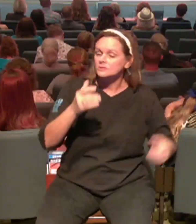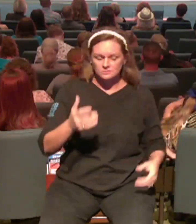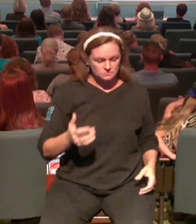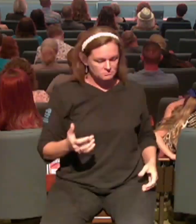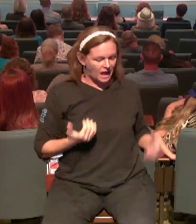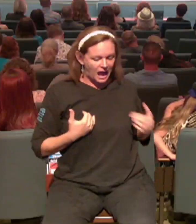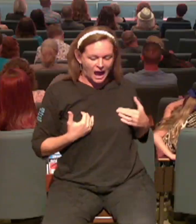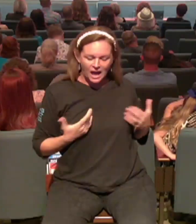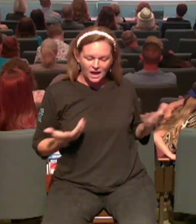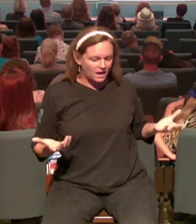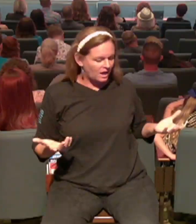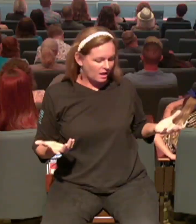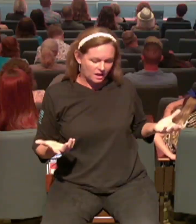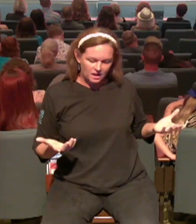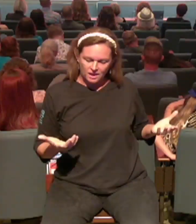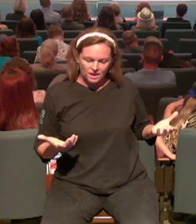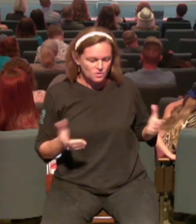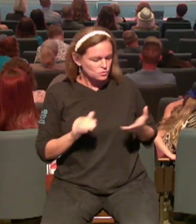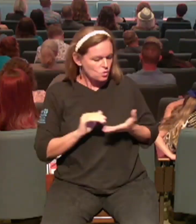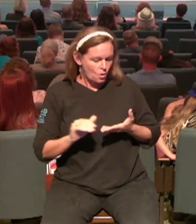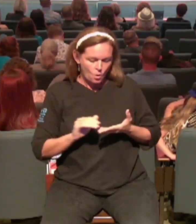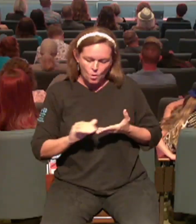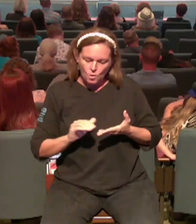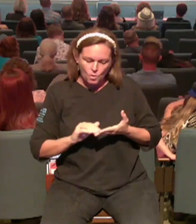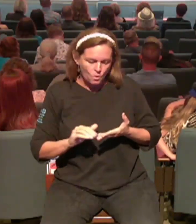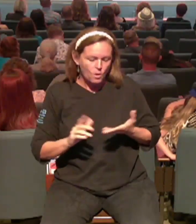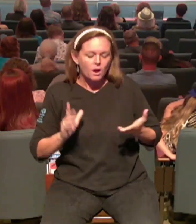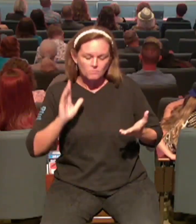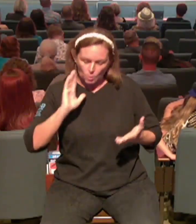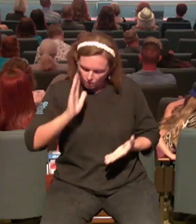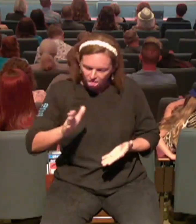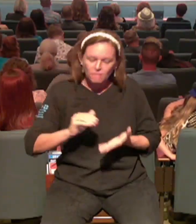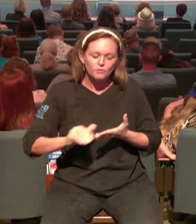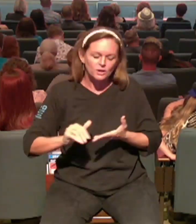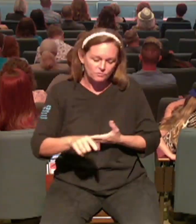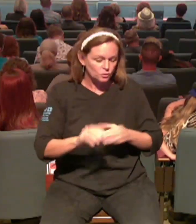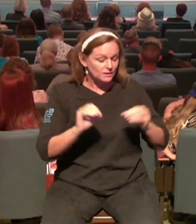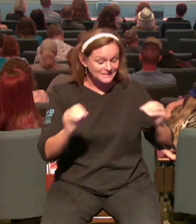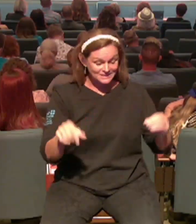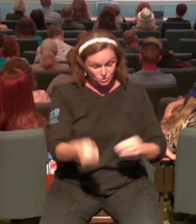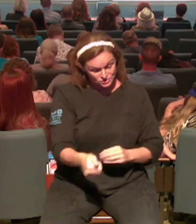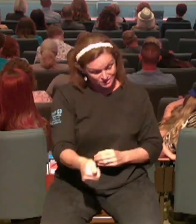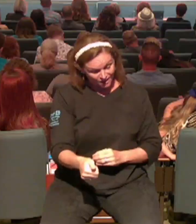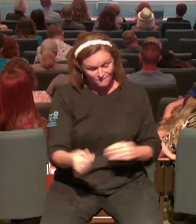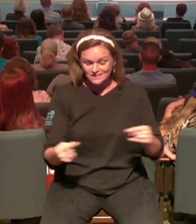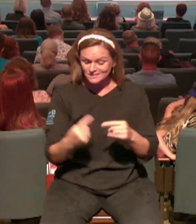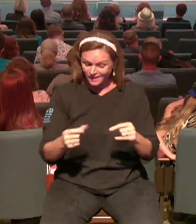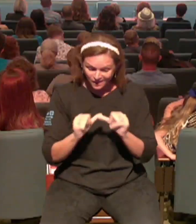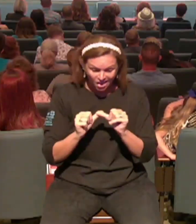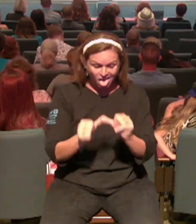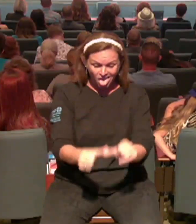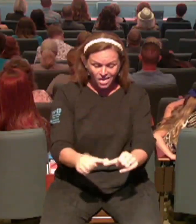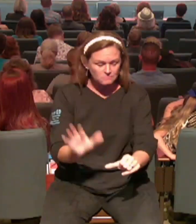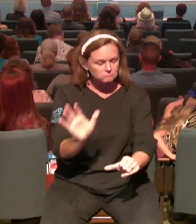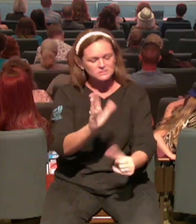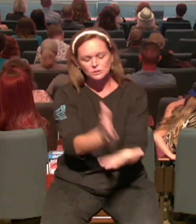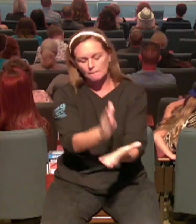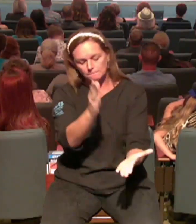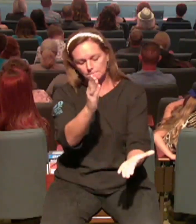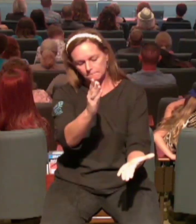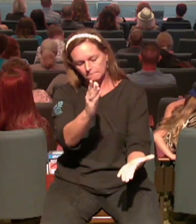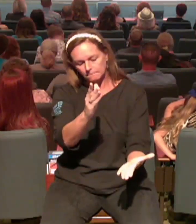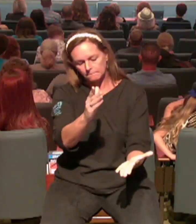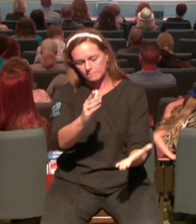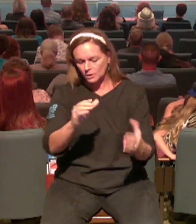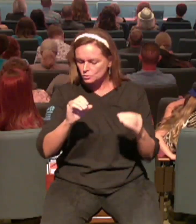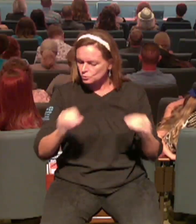to Jesus, the one who wrote through the Spirit all the scripture, the one who is actually